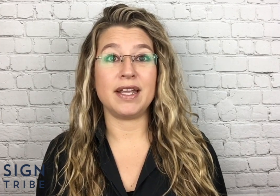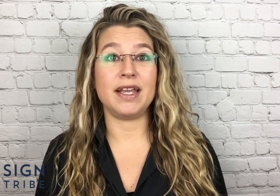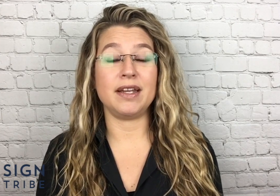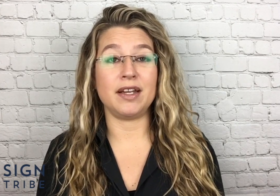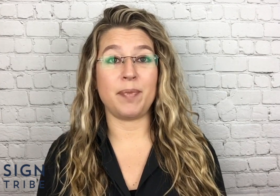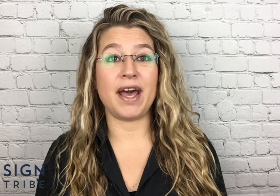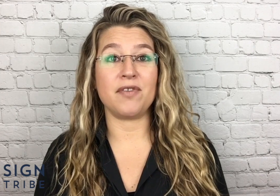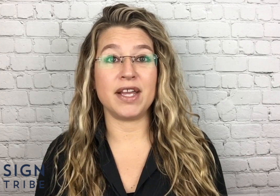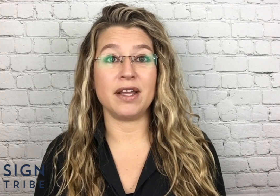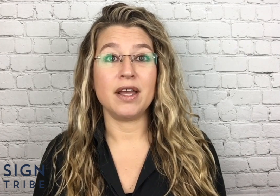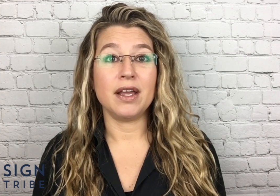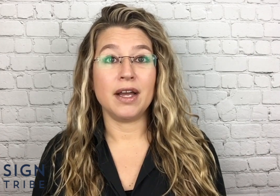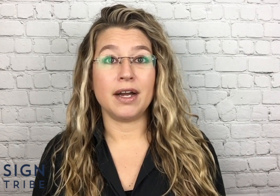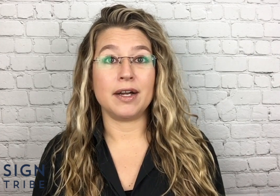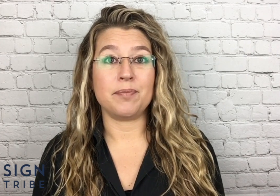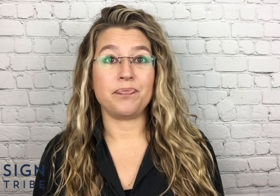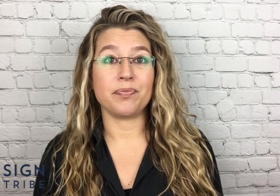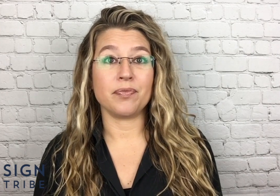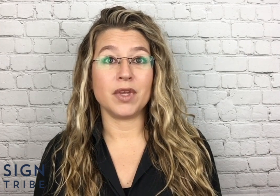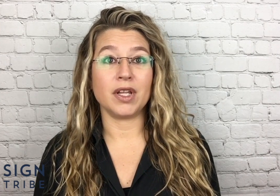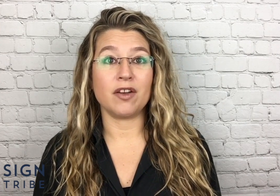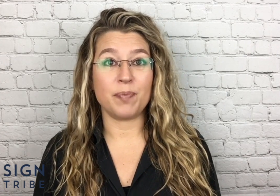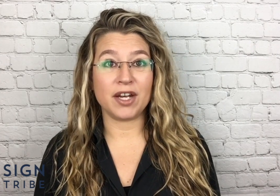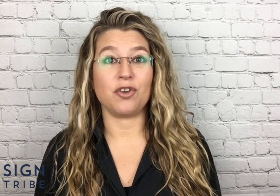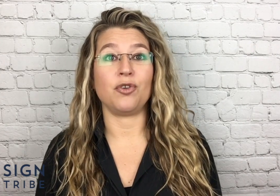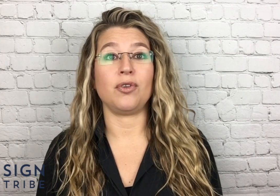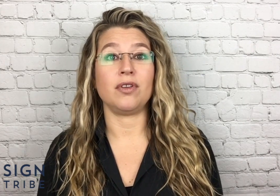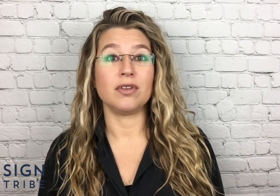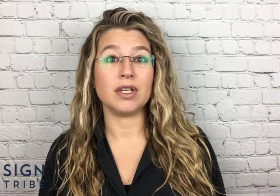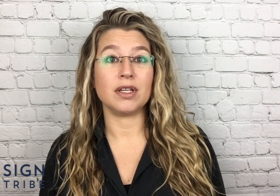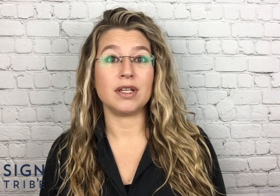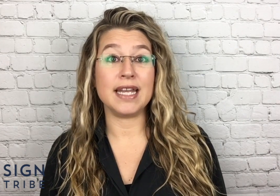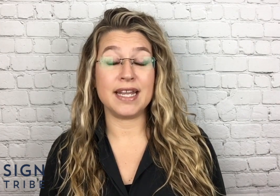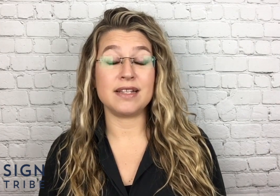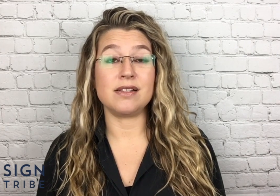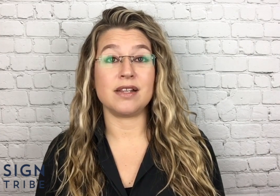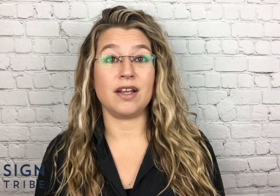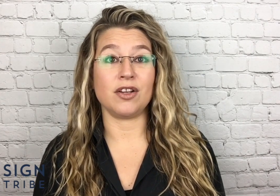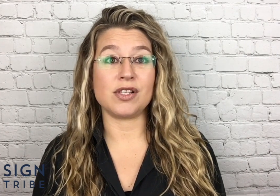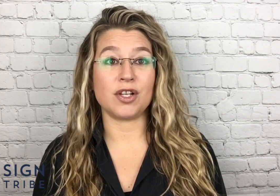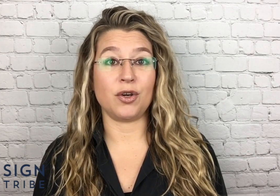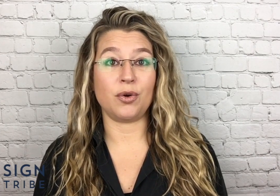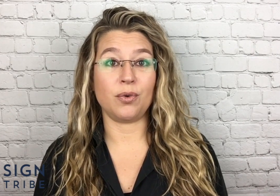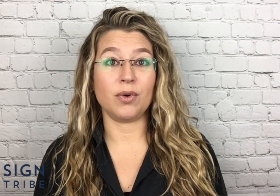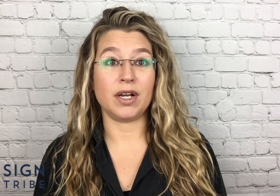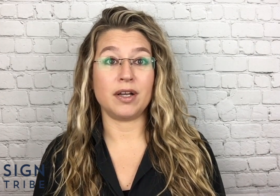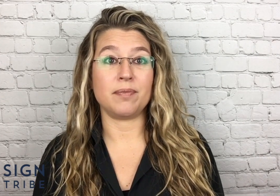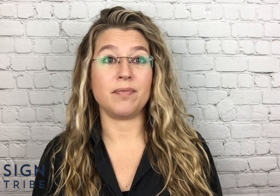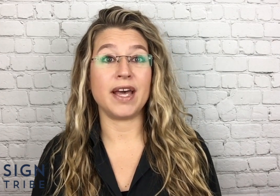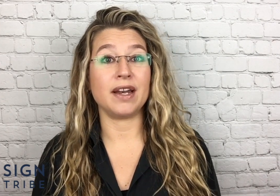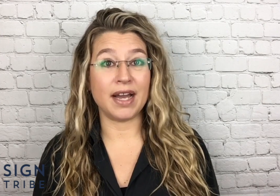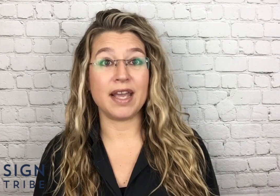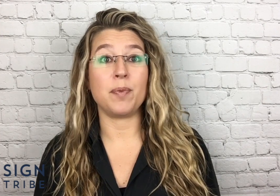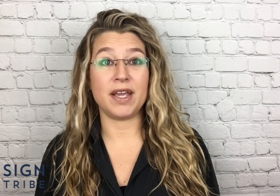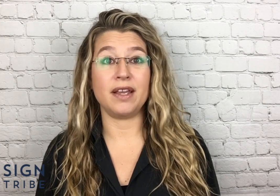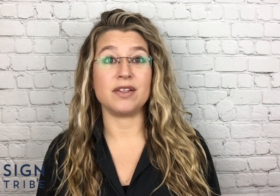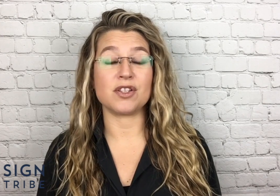ended up having a lot of medical needs and also had an IEP in